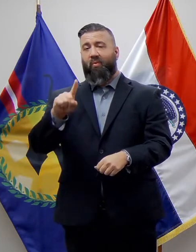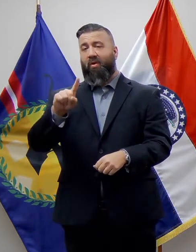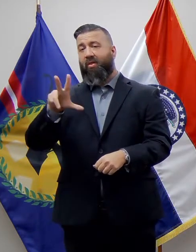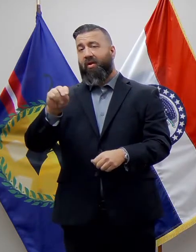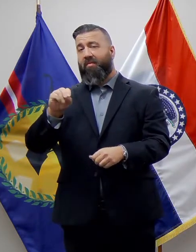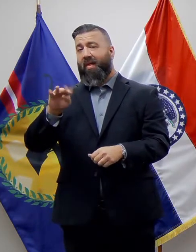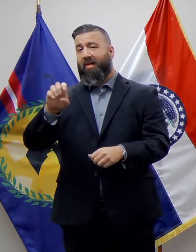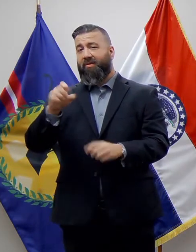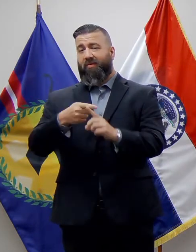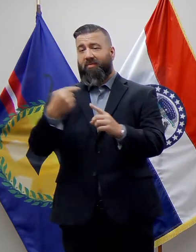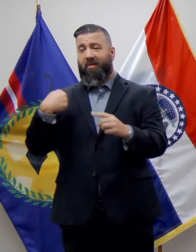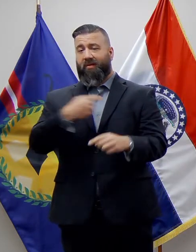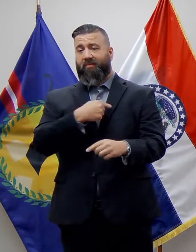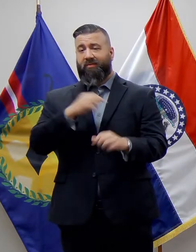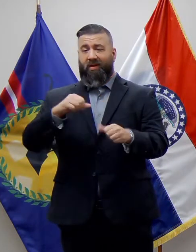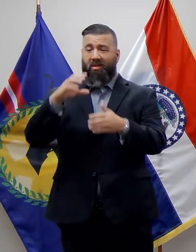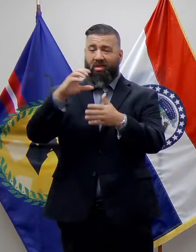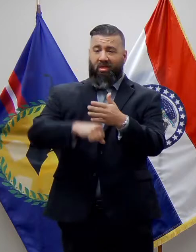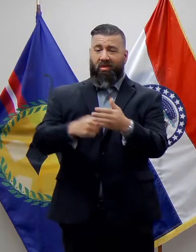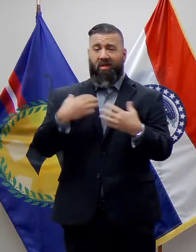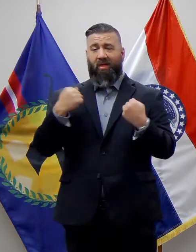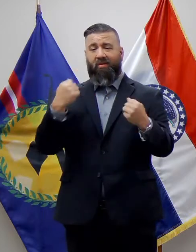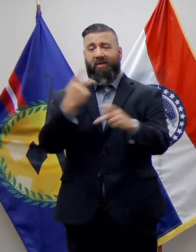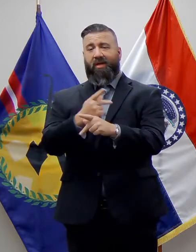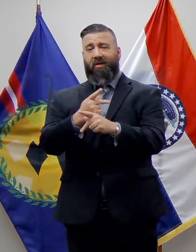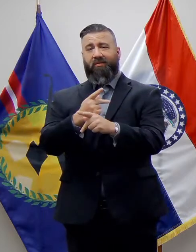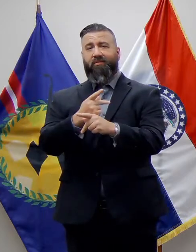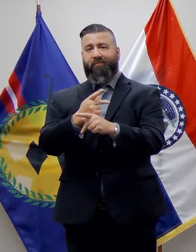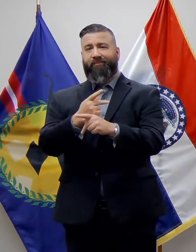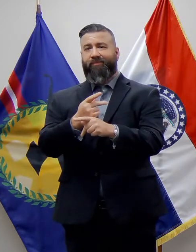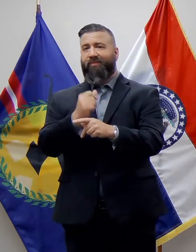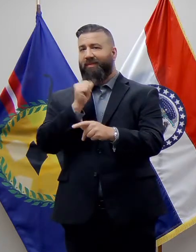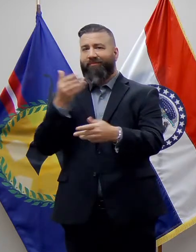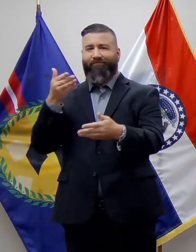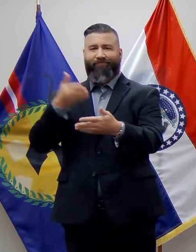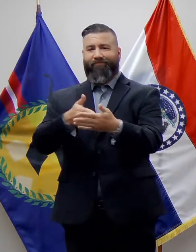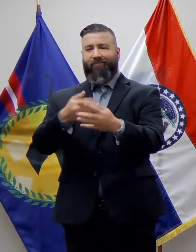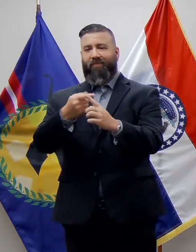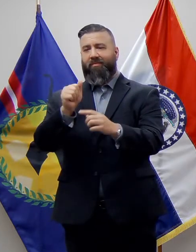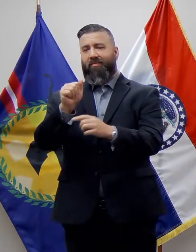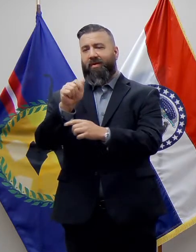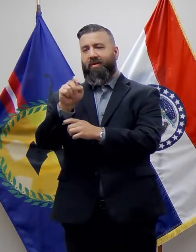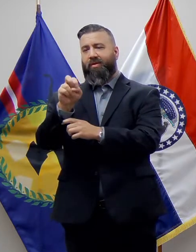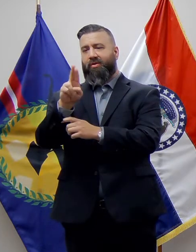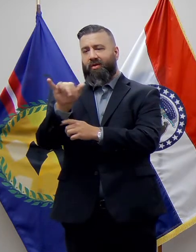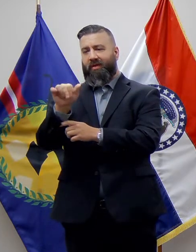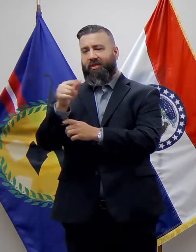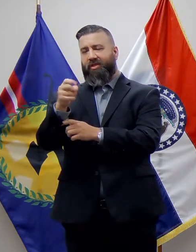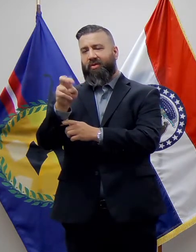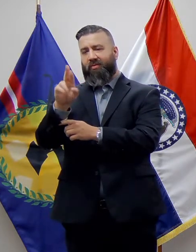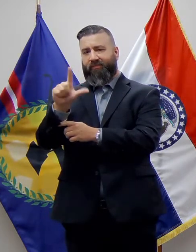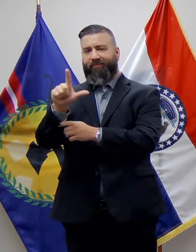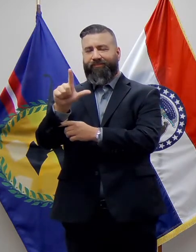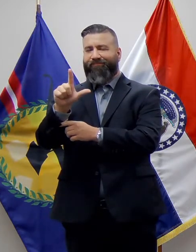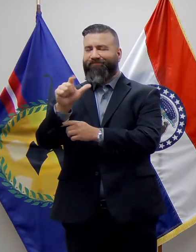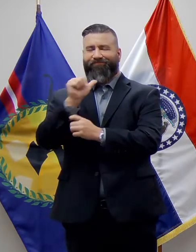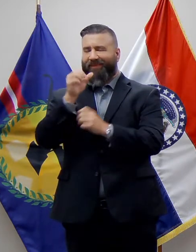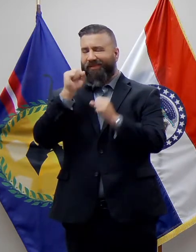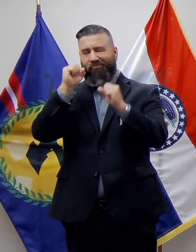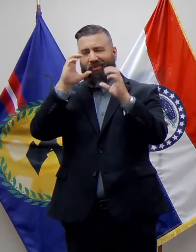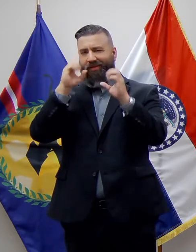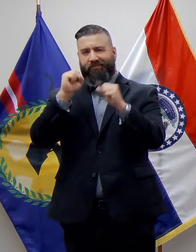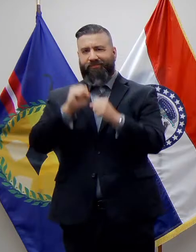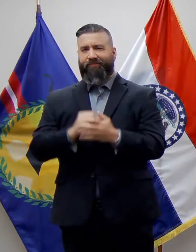care for our most vulnerable was not appealed by the Attorney General, which comes as no surprise. He and